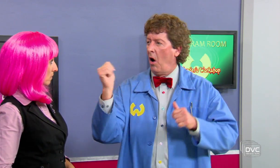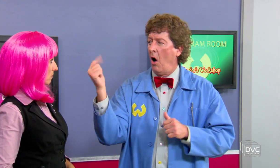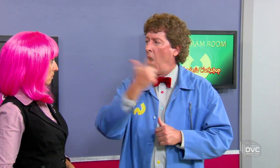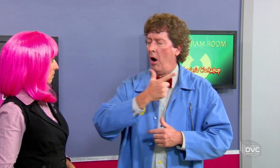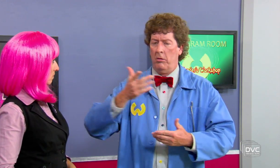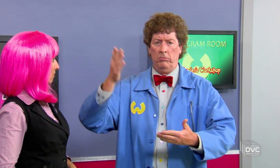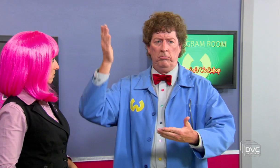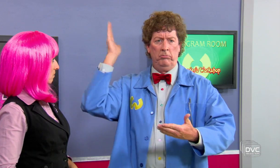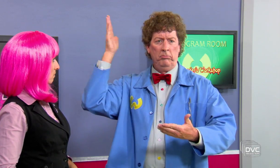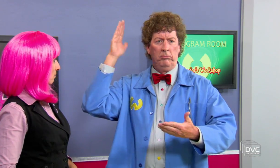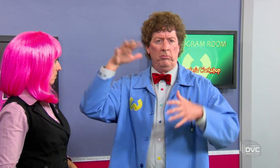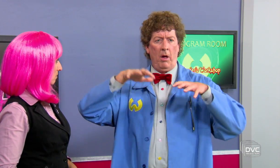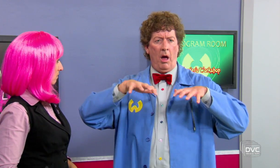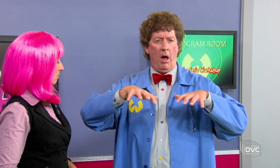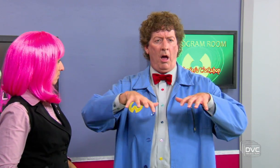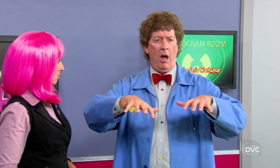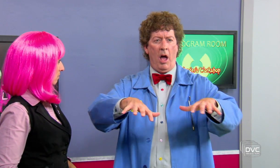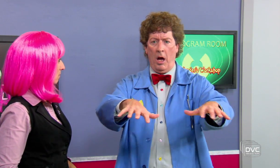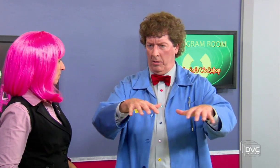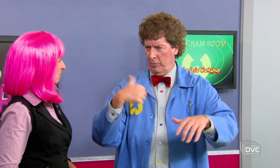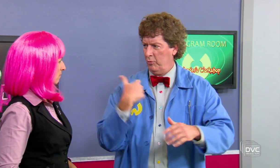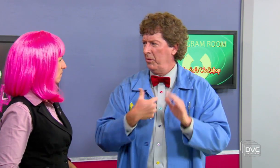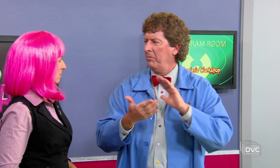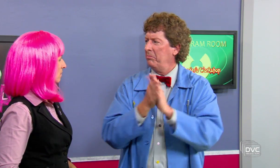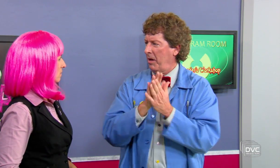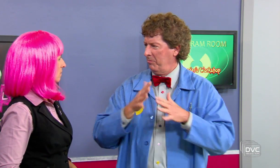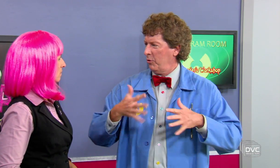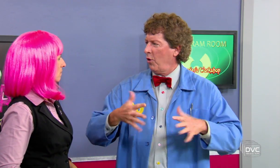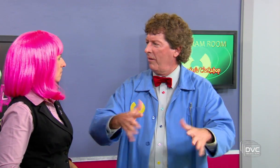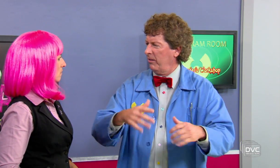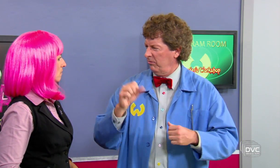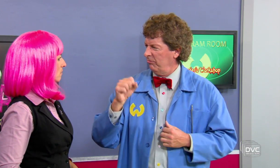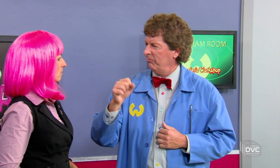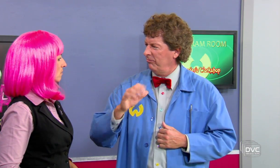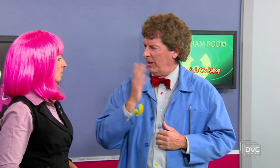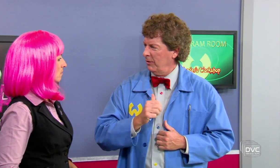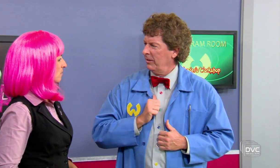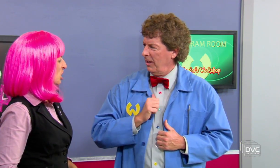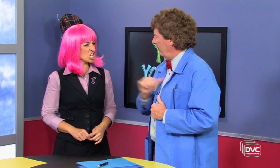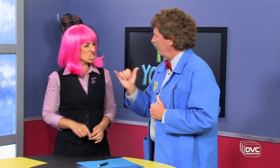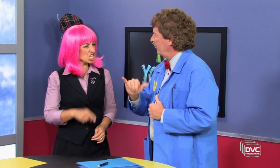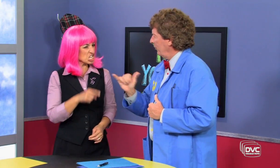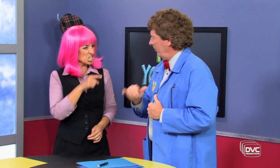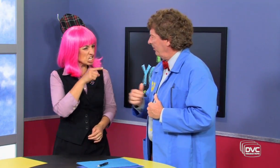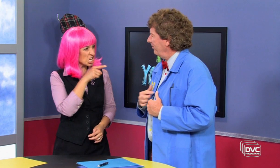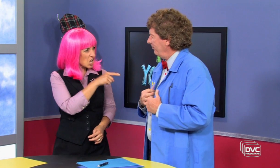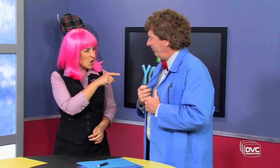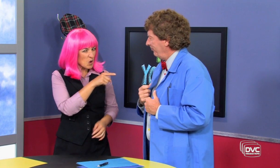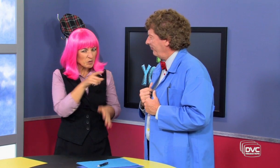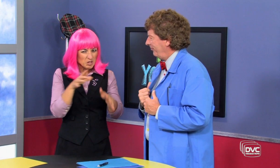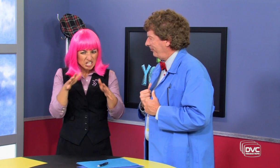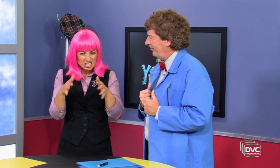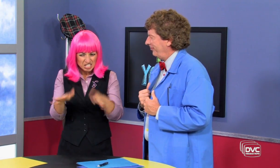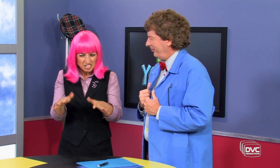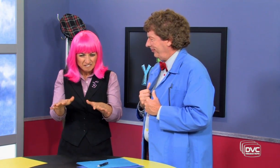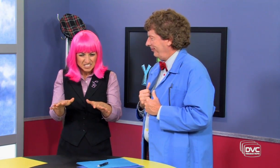present. And most people get nervous talking in public. I know I do. You?